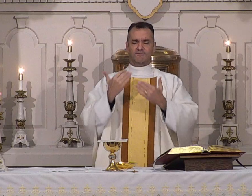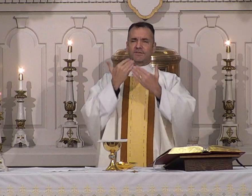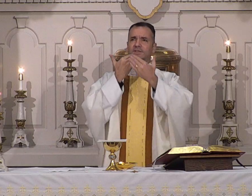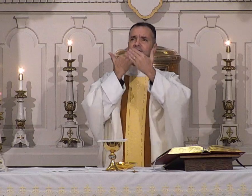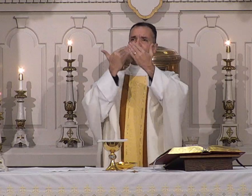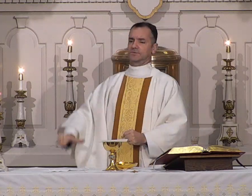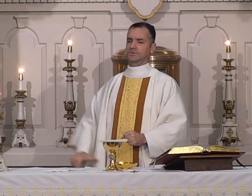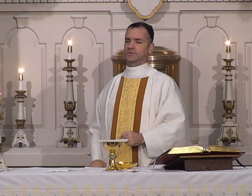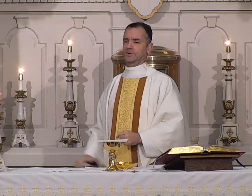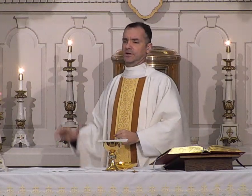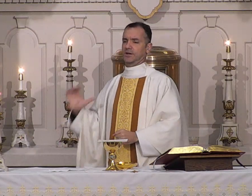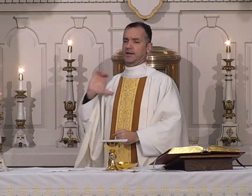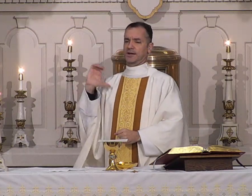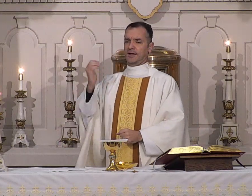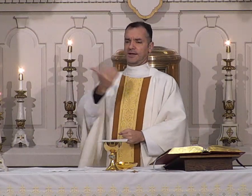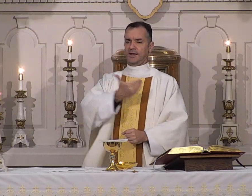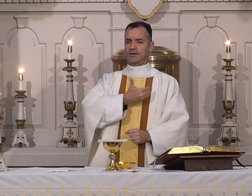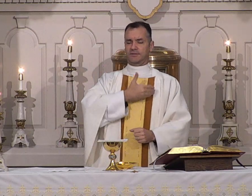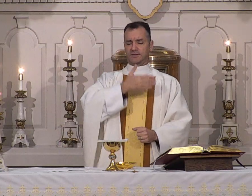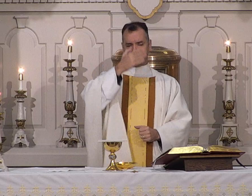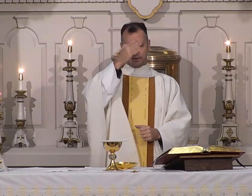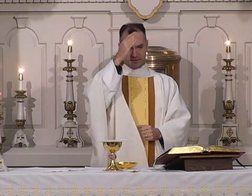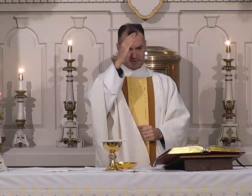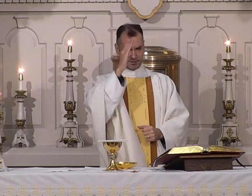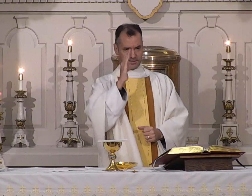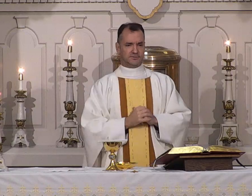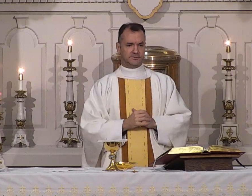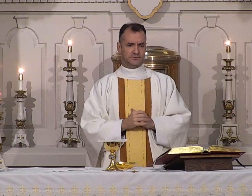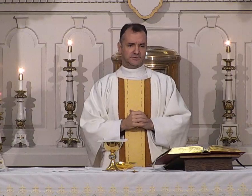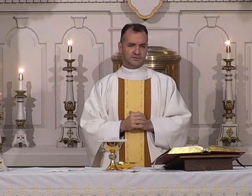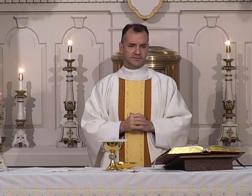Let us give thanks to the Lord our God.